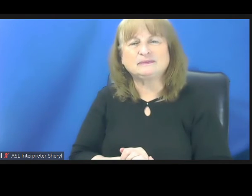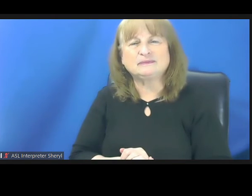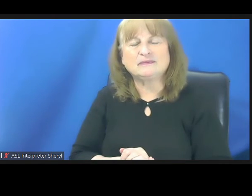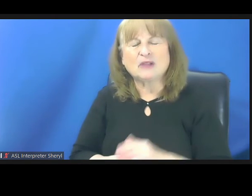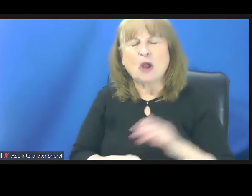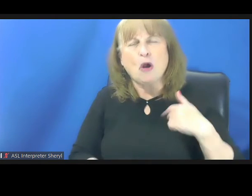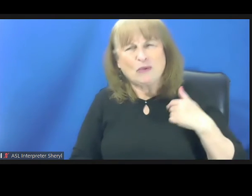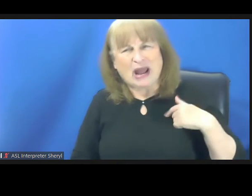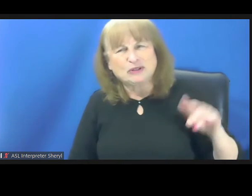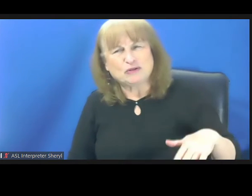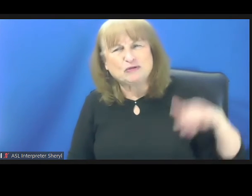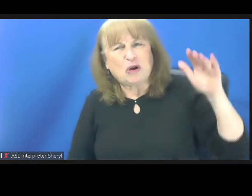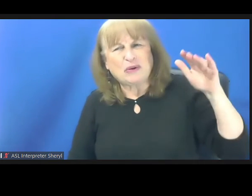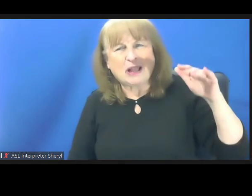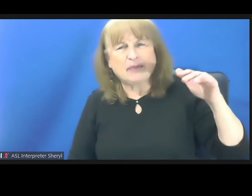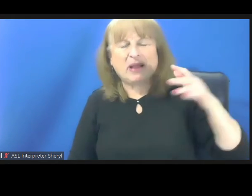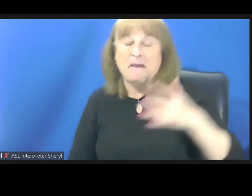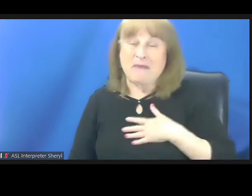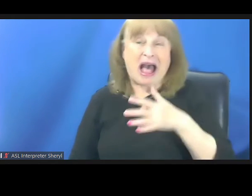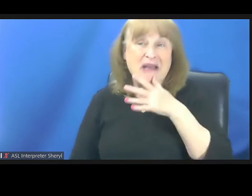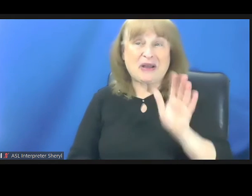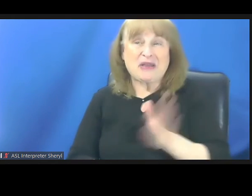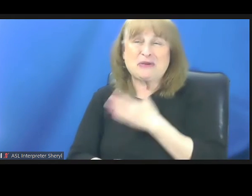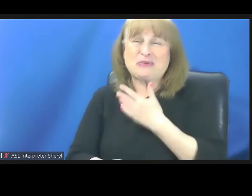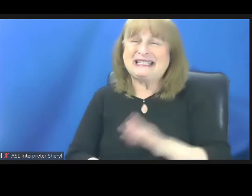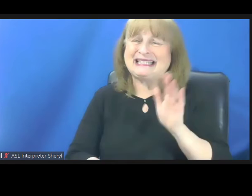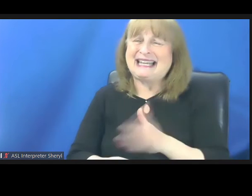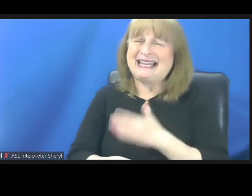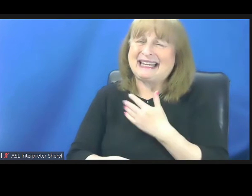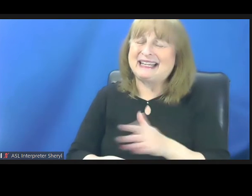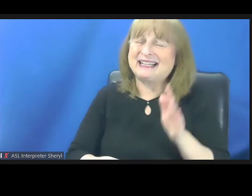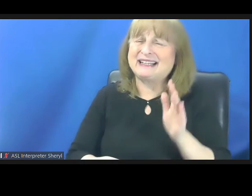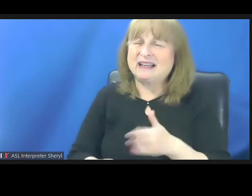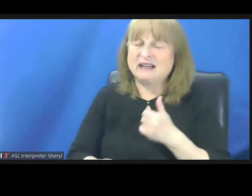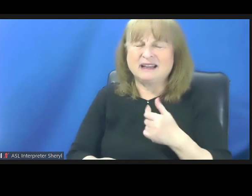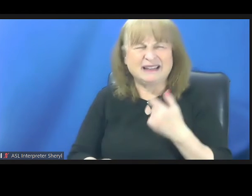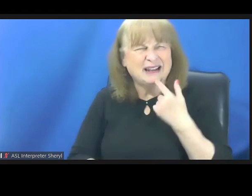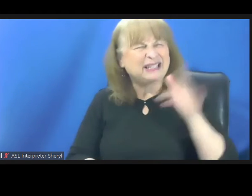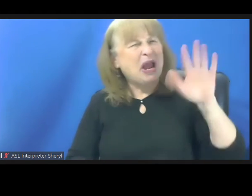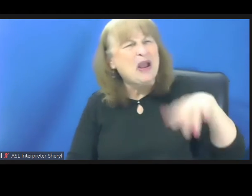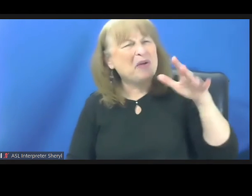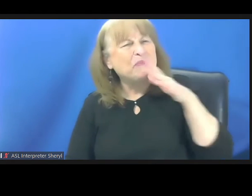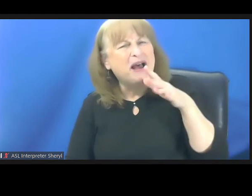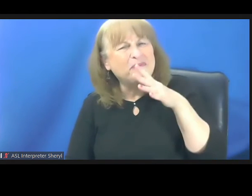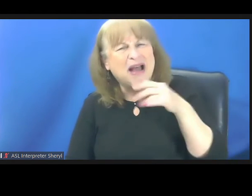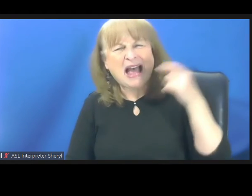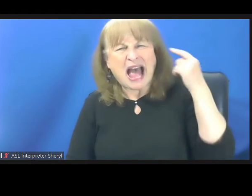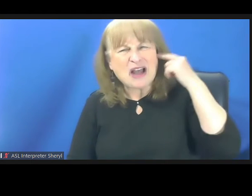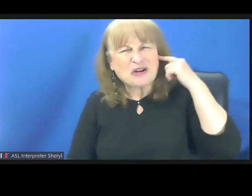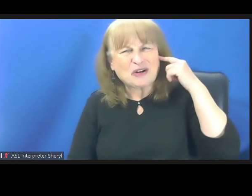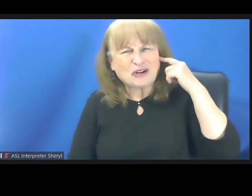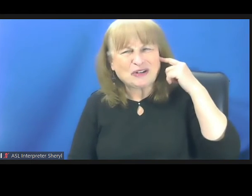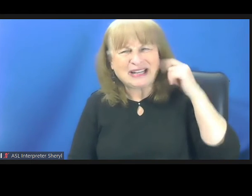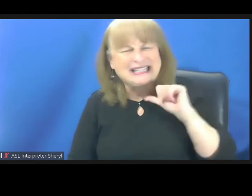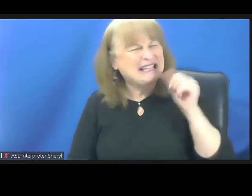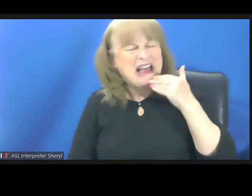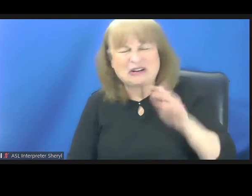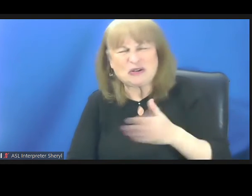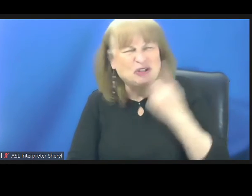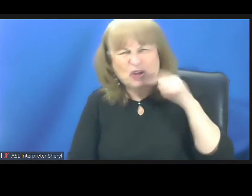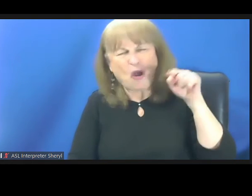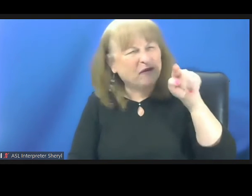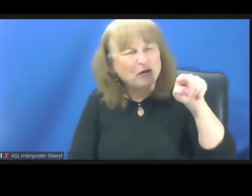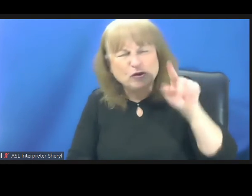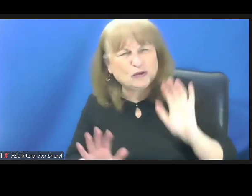Growing up, and my mother would sing a song, and I would tell her, "Mama, I've just heard that this is not a good song for you to